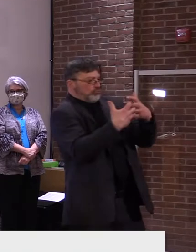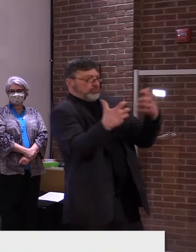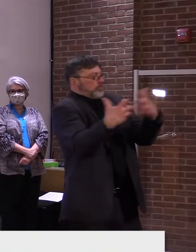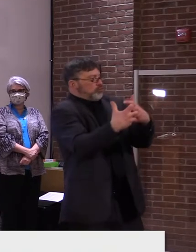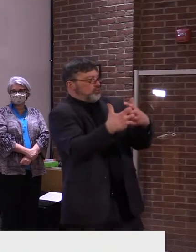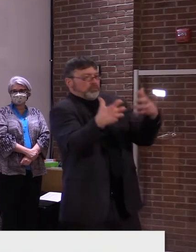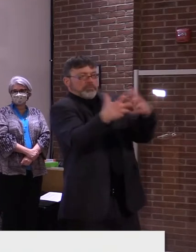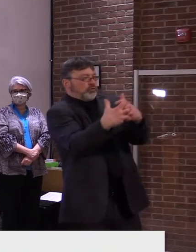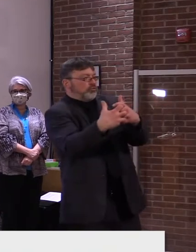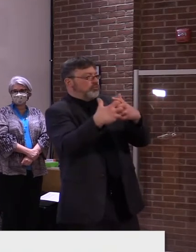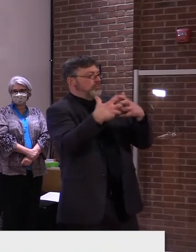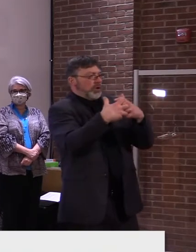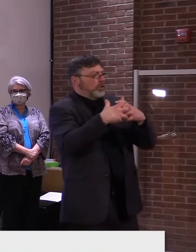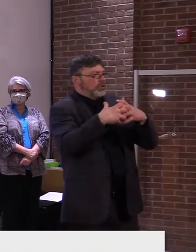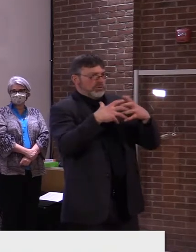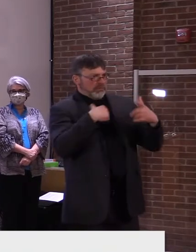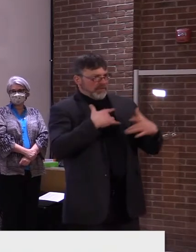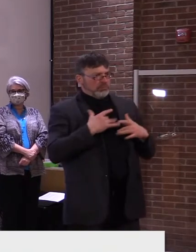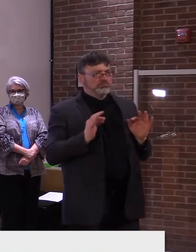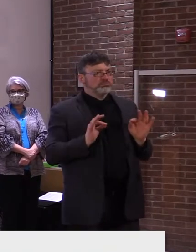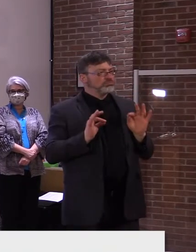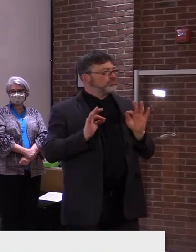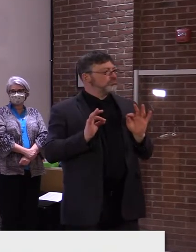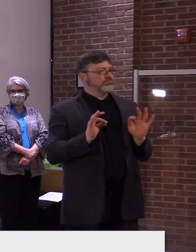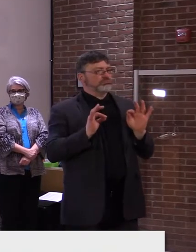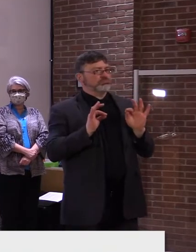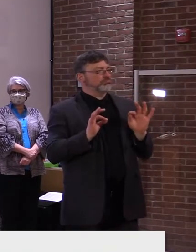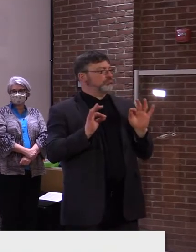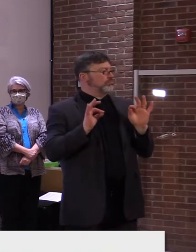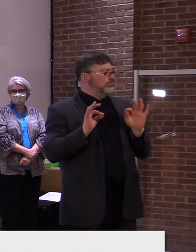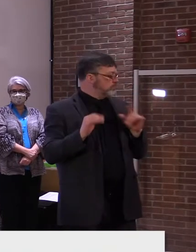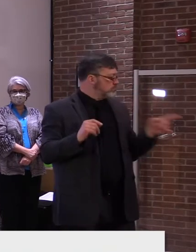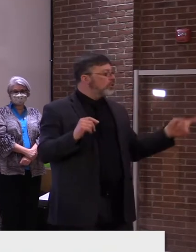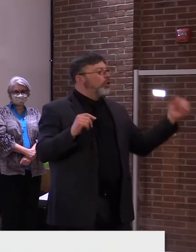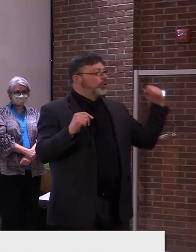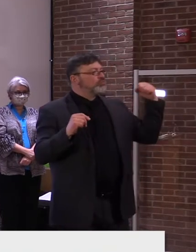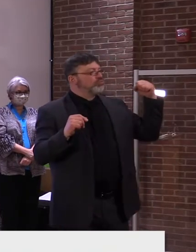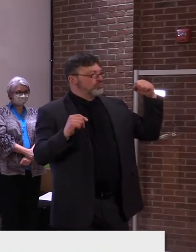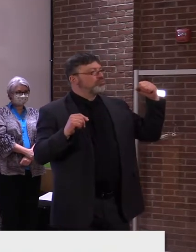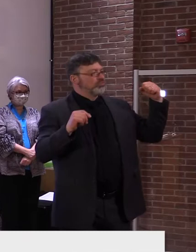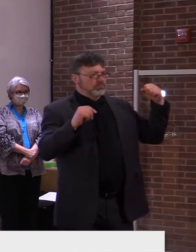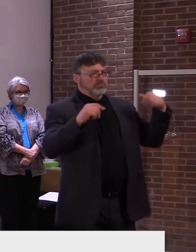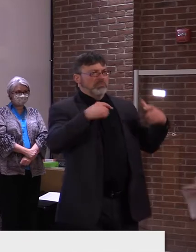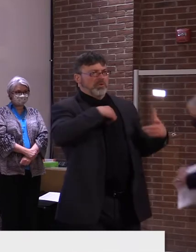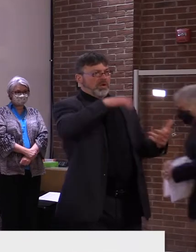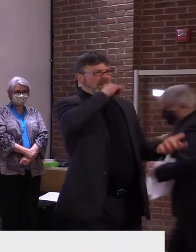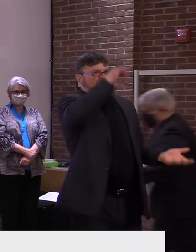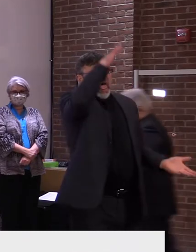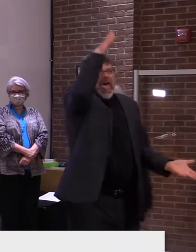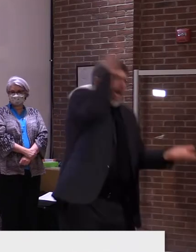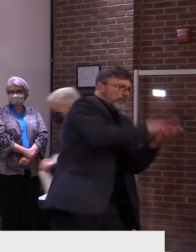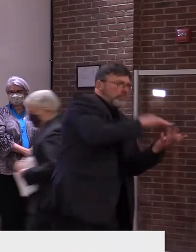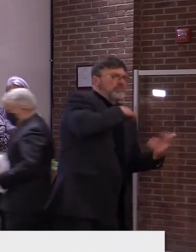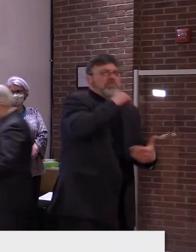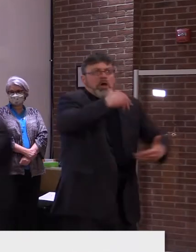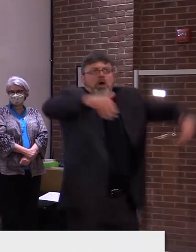this. So it's really dependent on the supply. Secretary Smith, anything you want to offer?